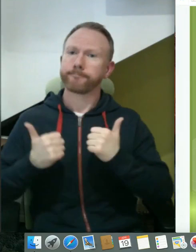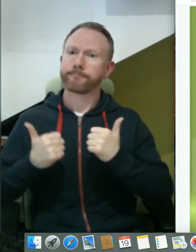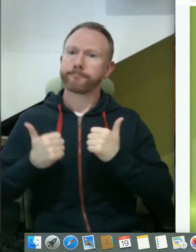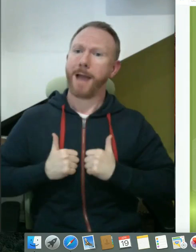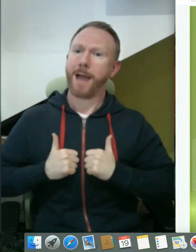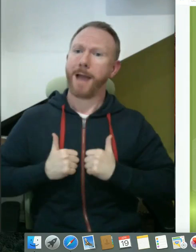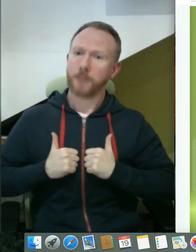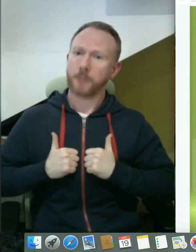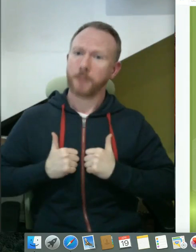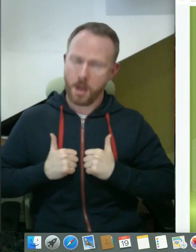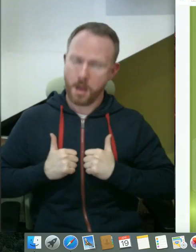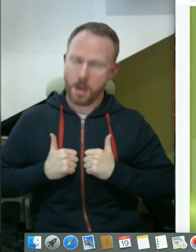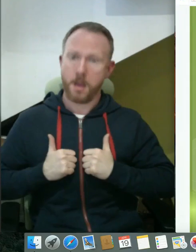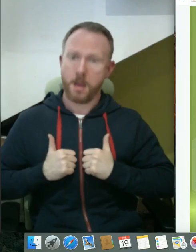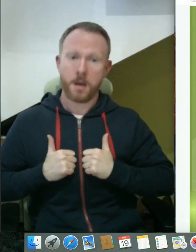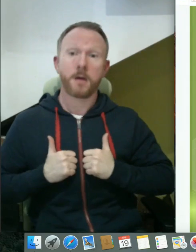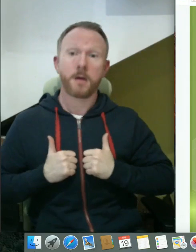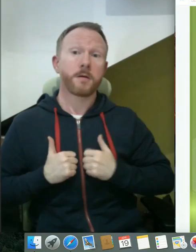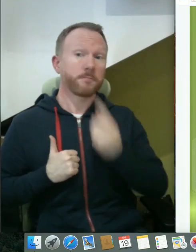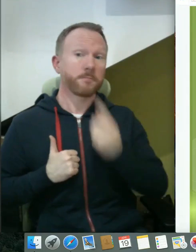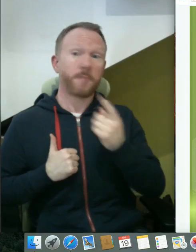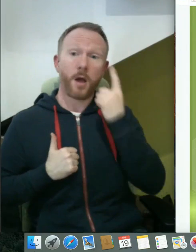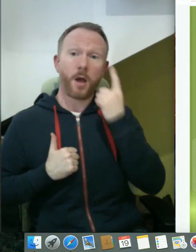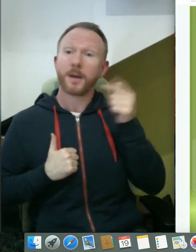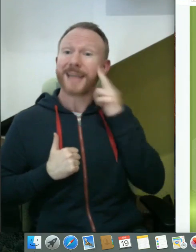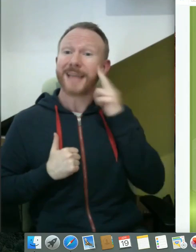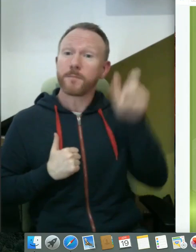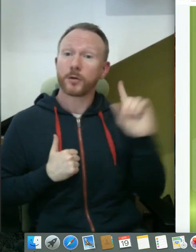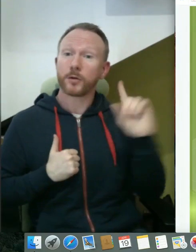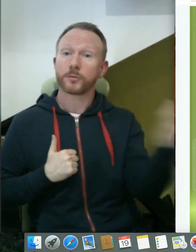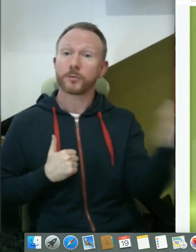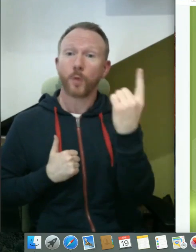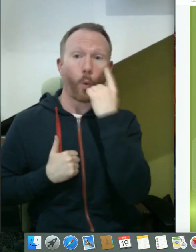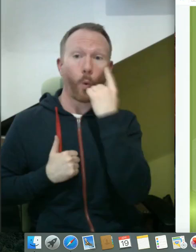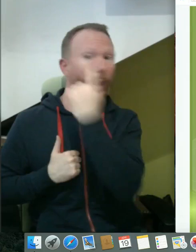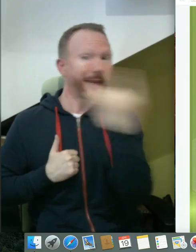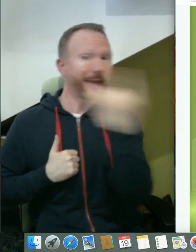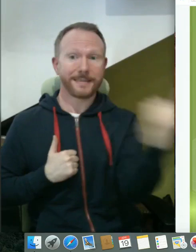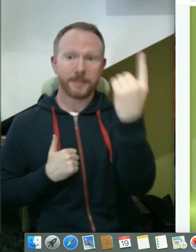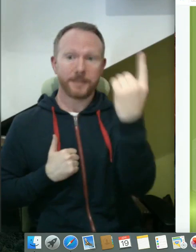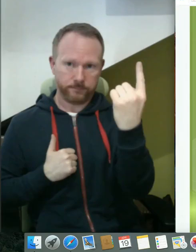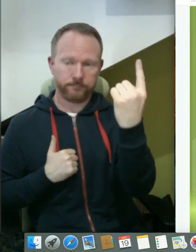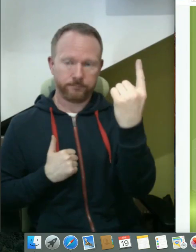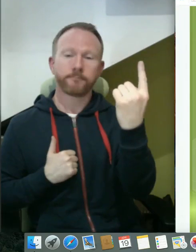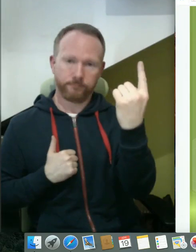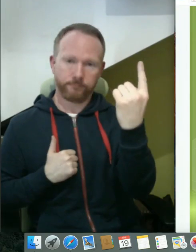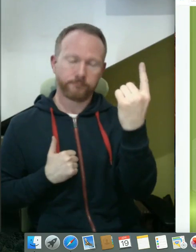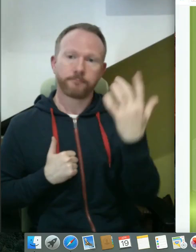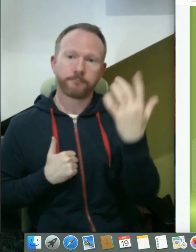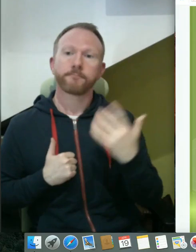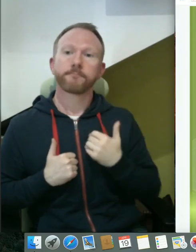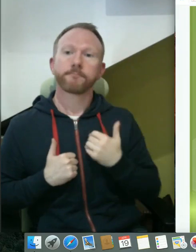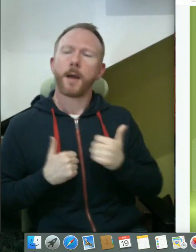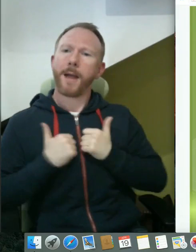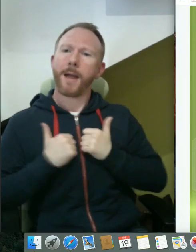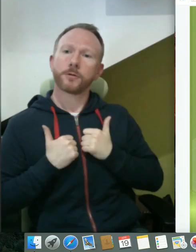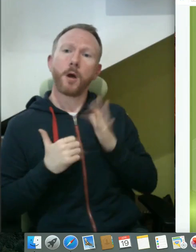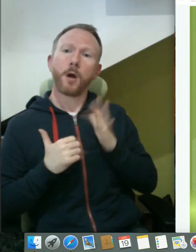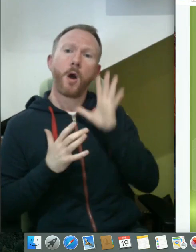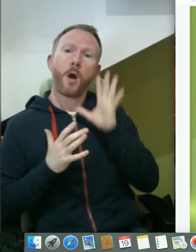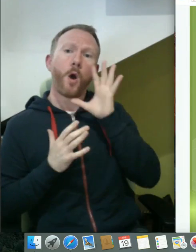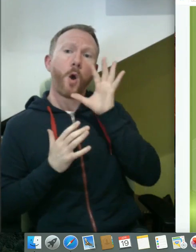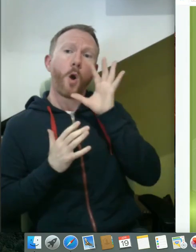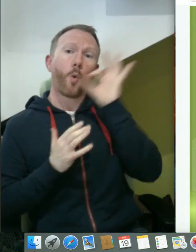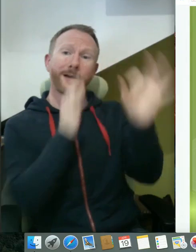the witness stand, where interpreters fairly commonly will wait for the end of the question before they render